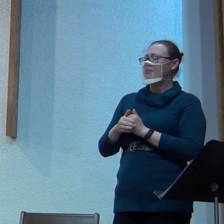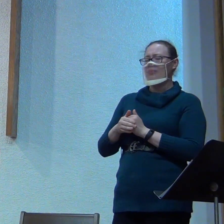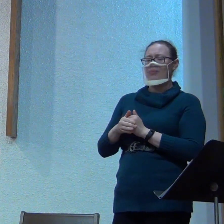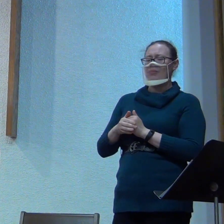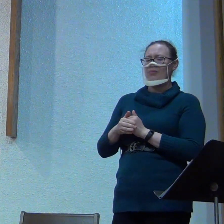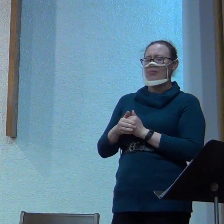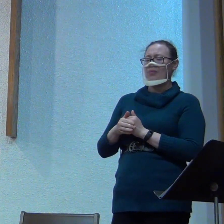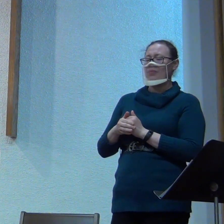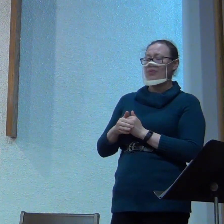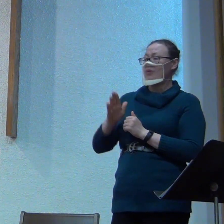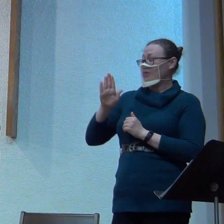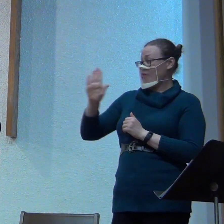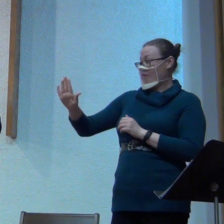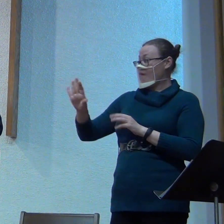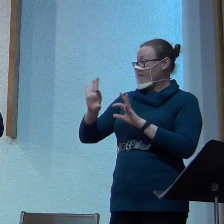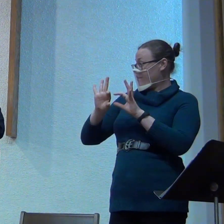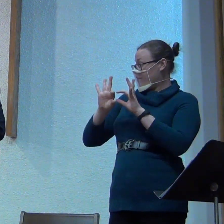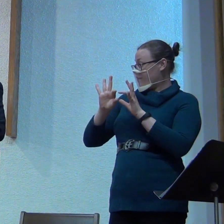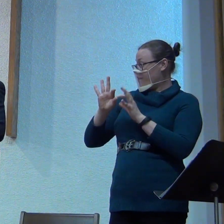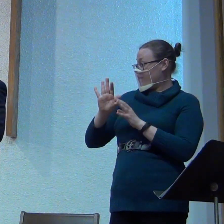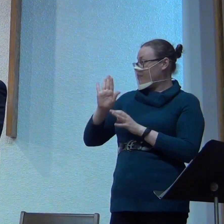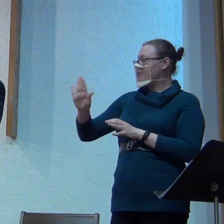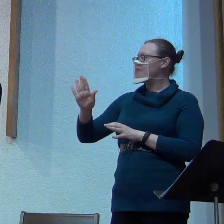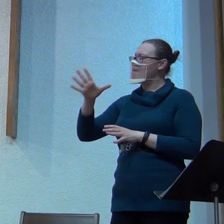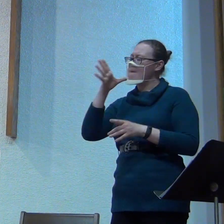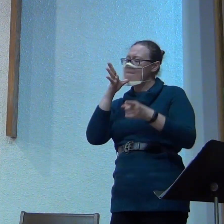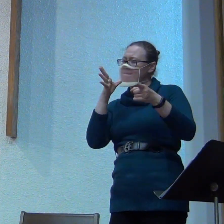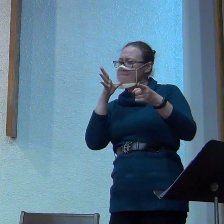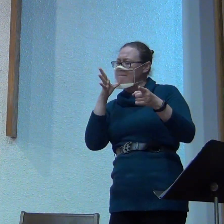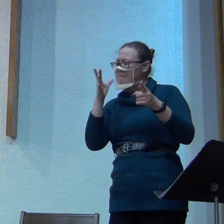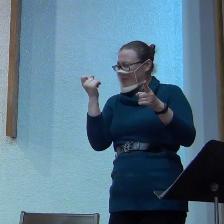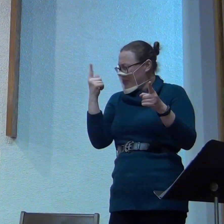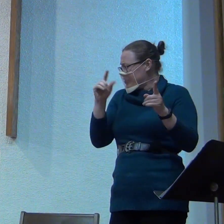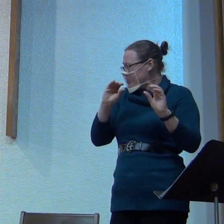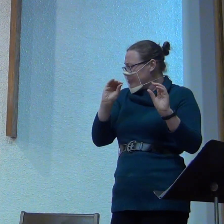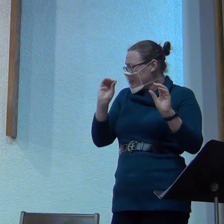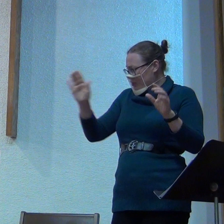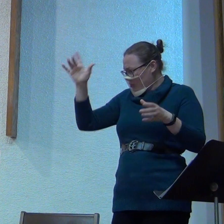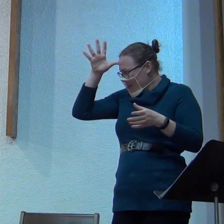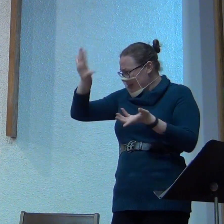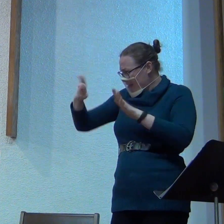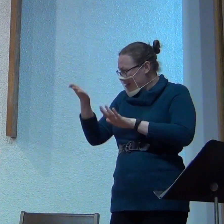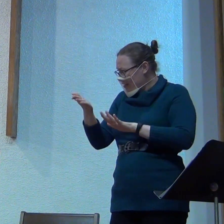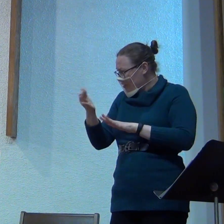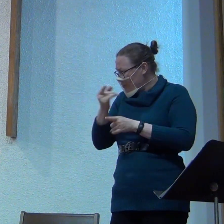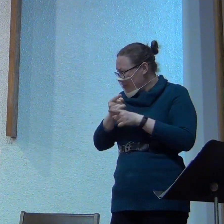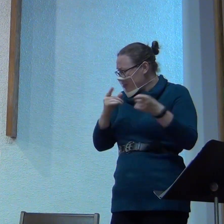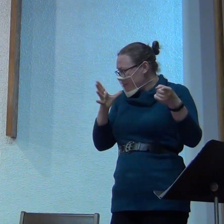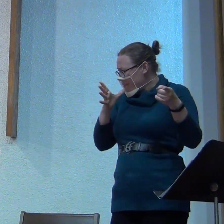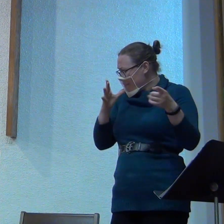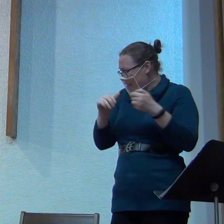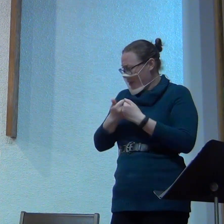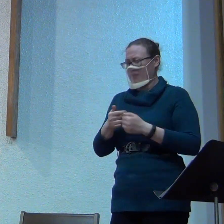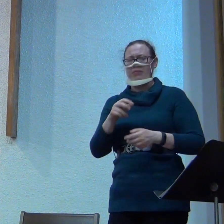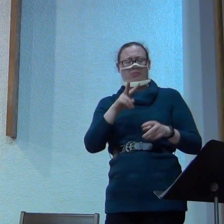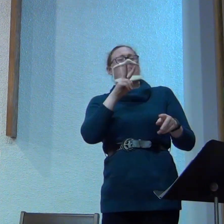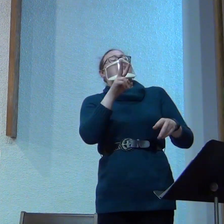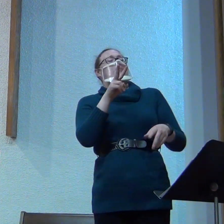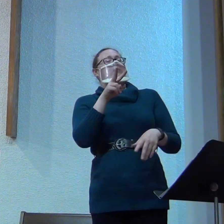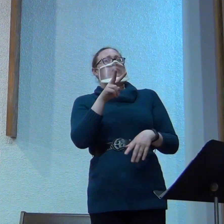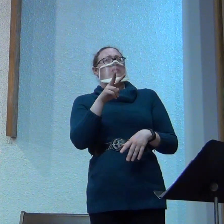way, how is your widowed mother?" And this took the surgeon by